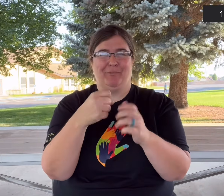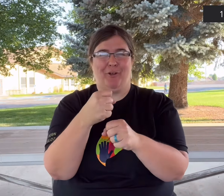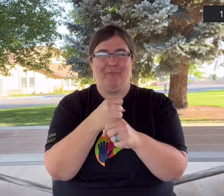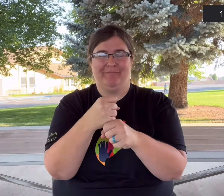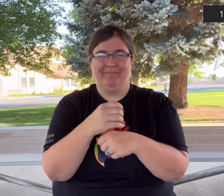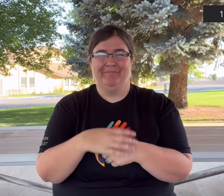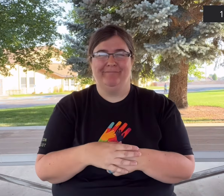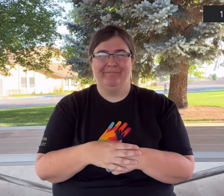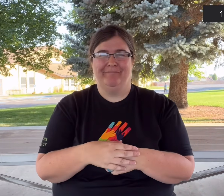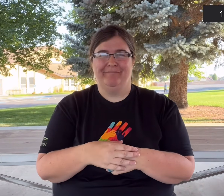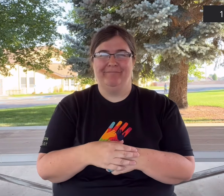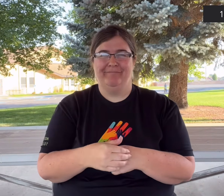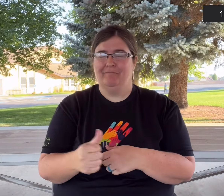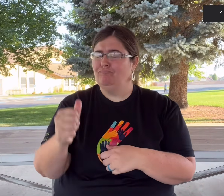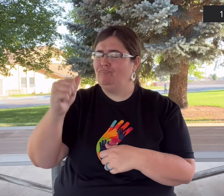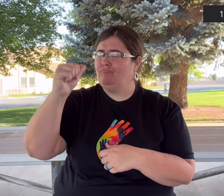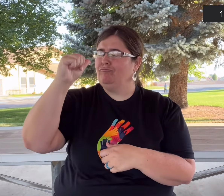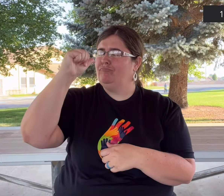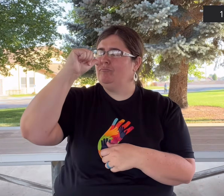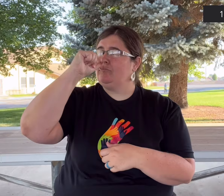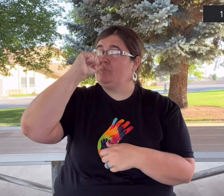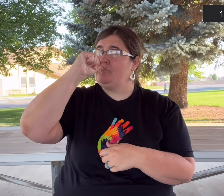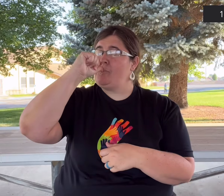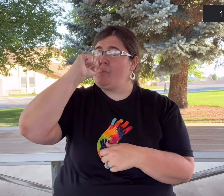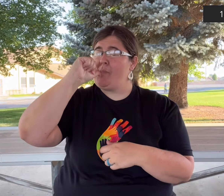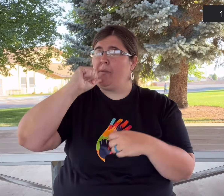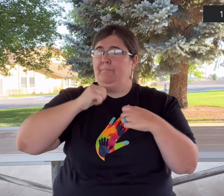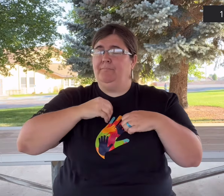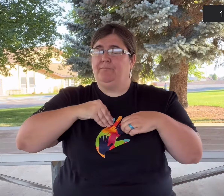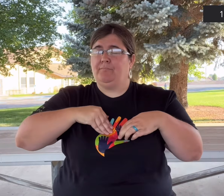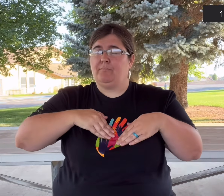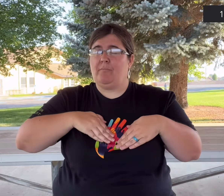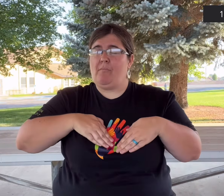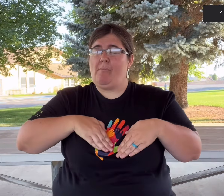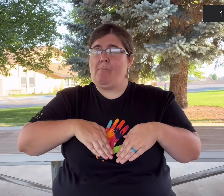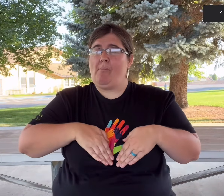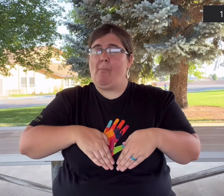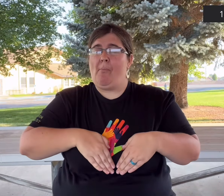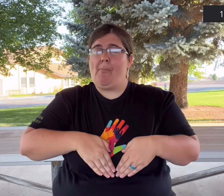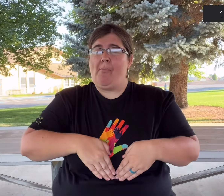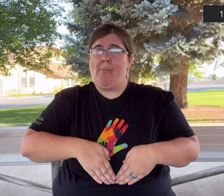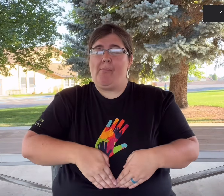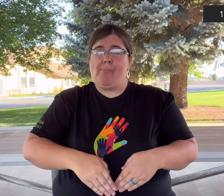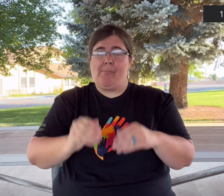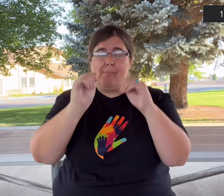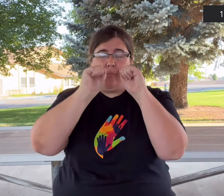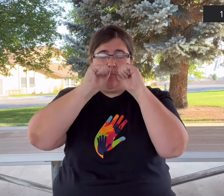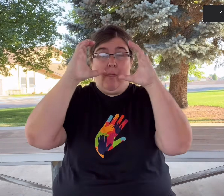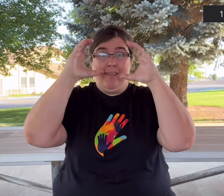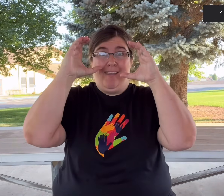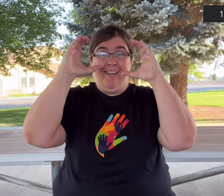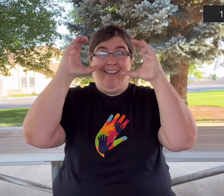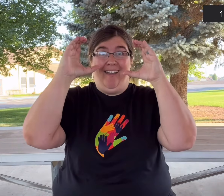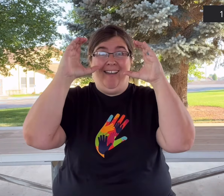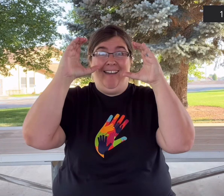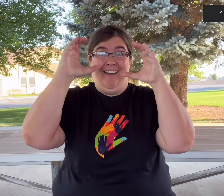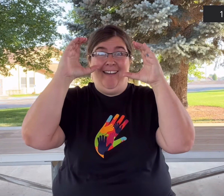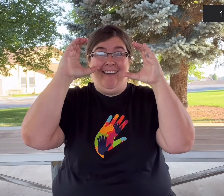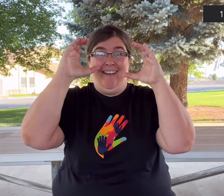story about coffee could go like this. So I'm using an A hand shape to show someone drinking, and then B hand shapes to show the coffee being ingested, then C hand